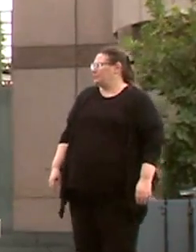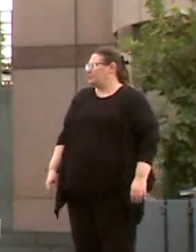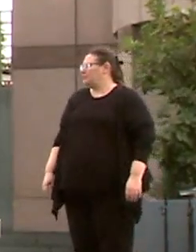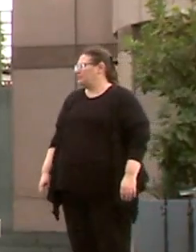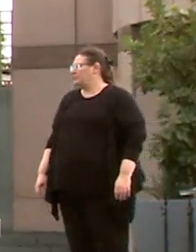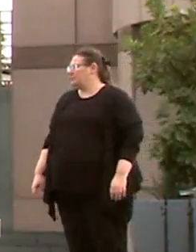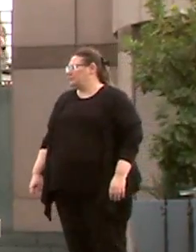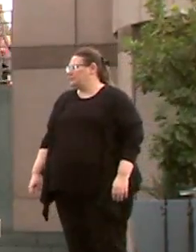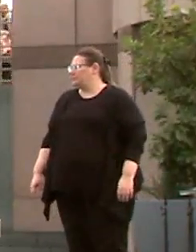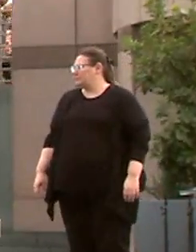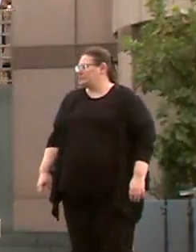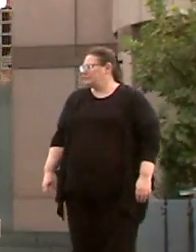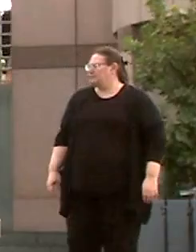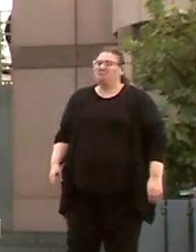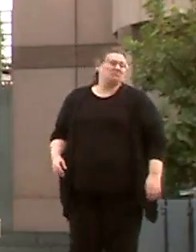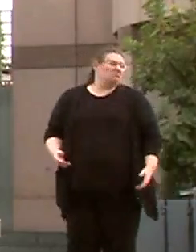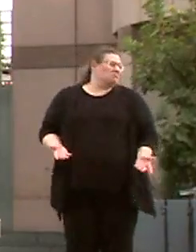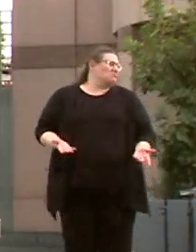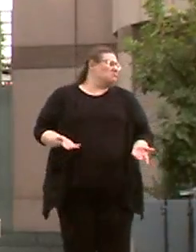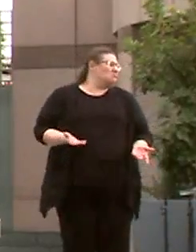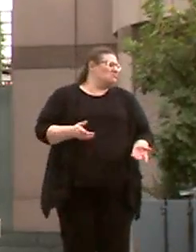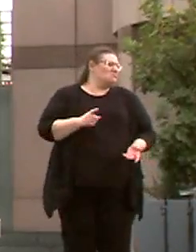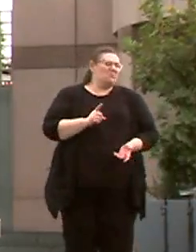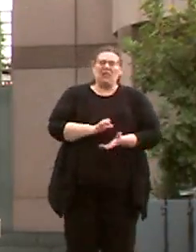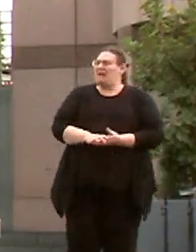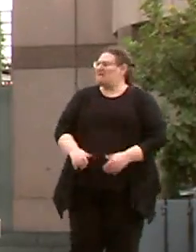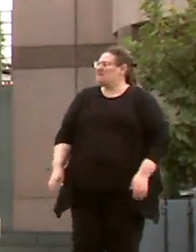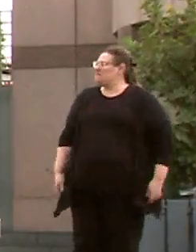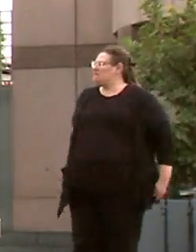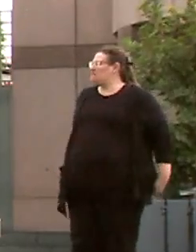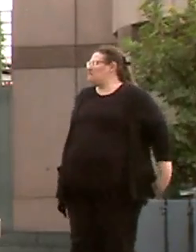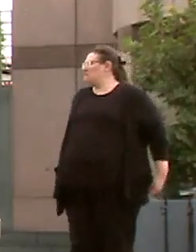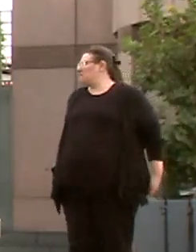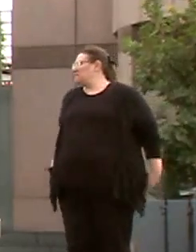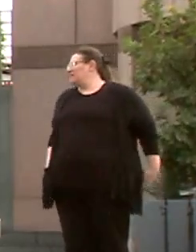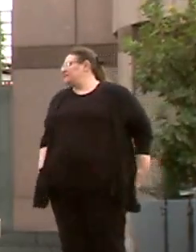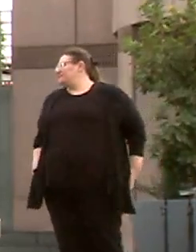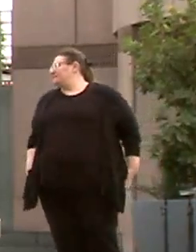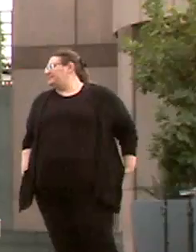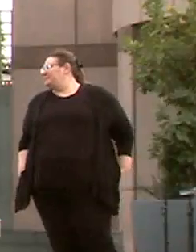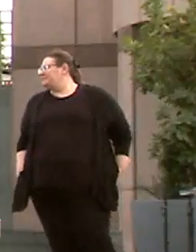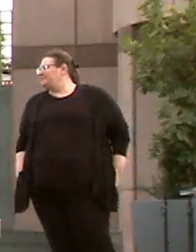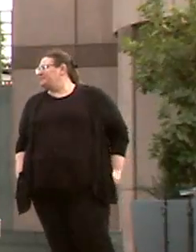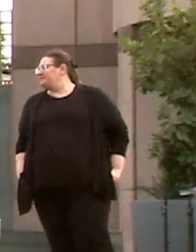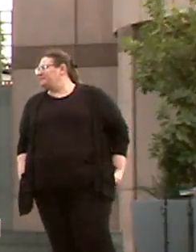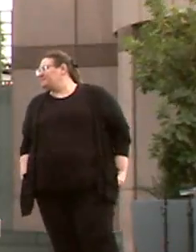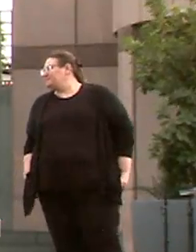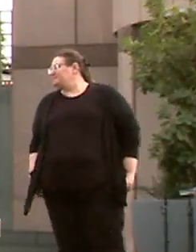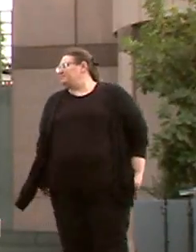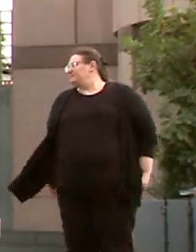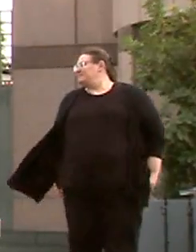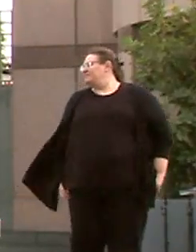directors. Ben Lewin, I believe it. Brandon Saunier,